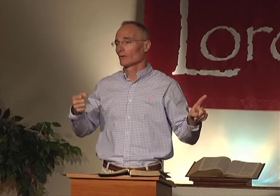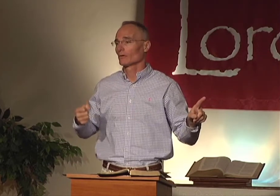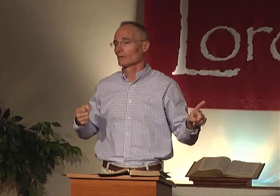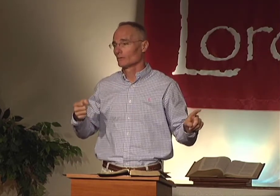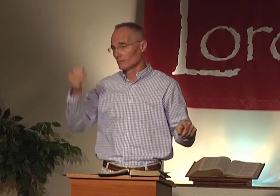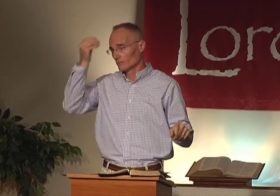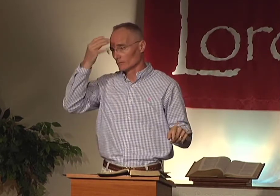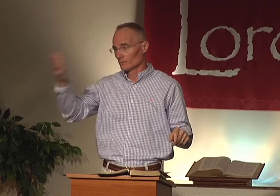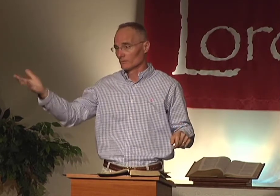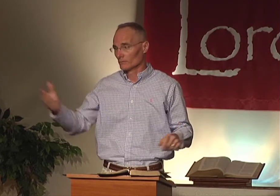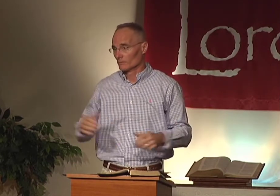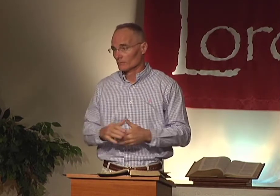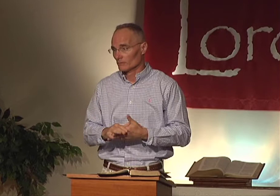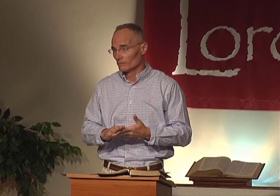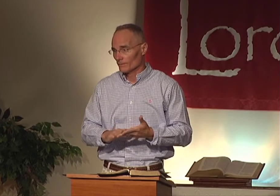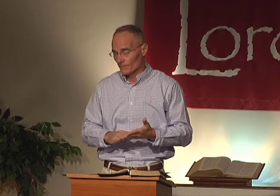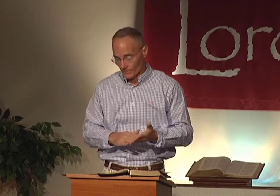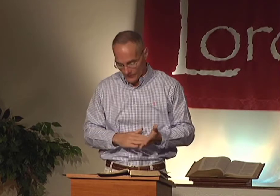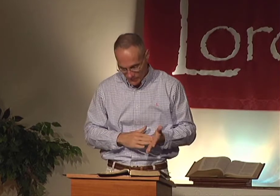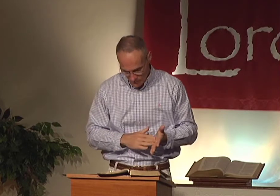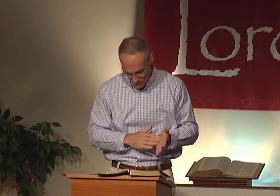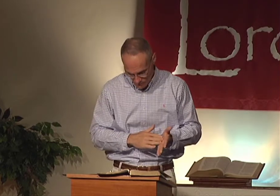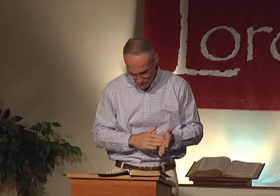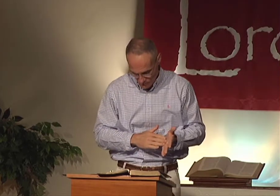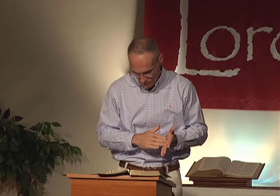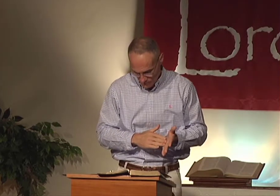And that is not my car, just so you know.